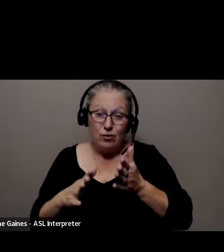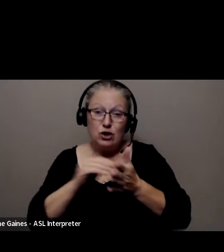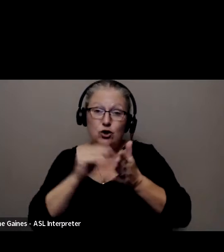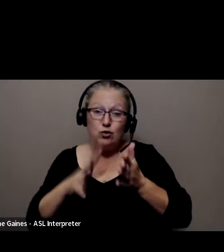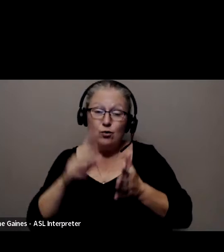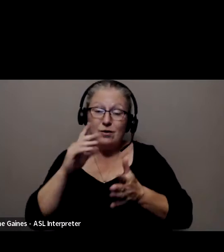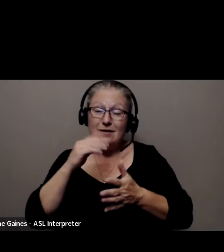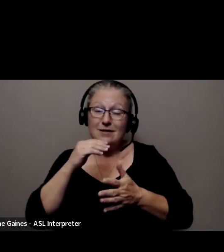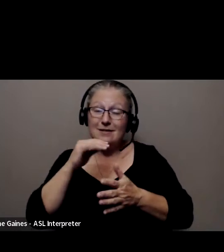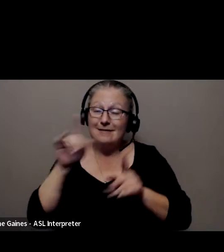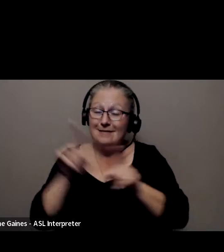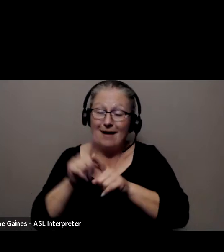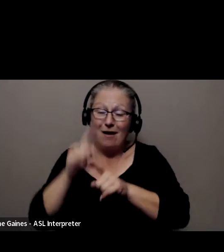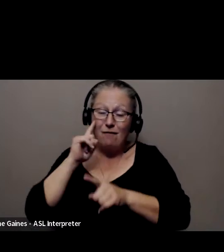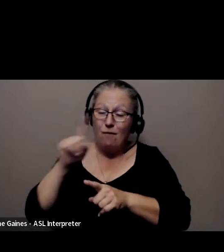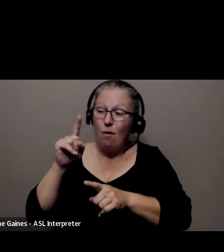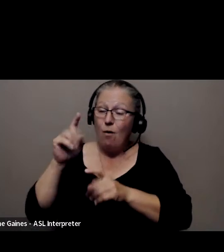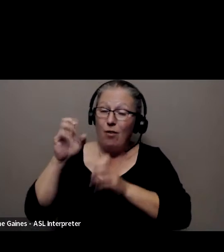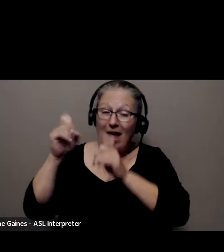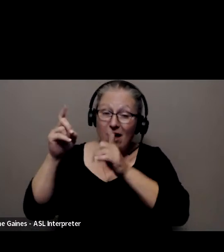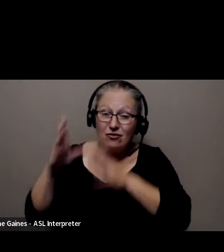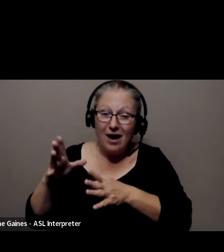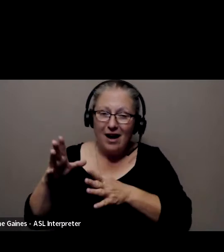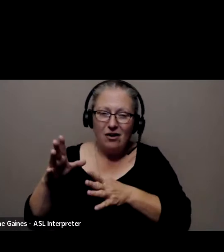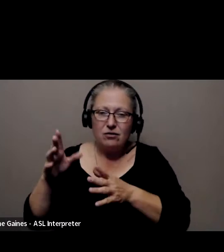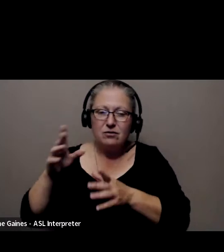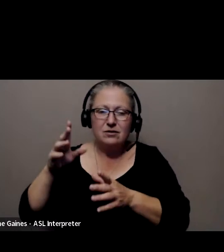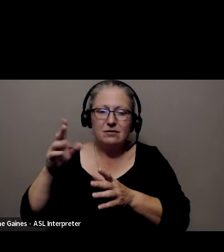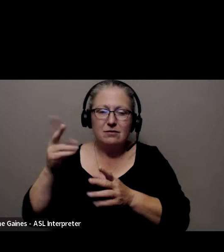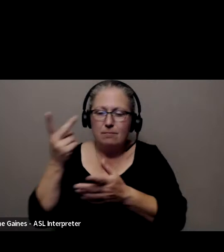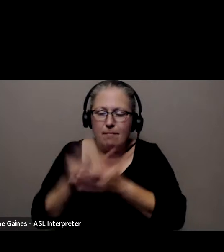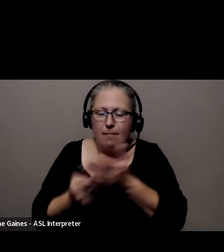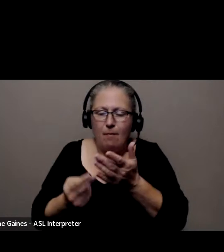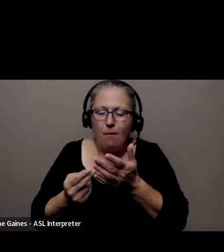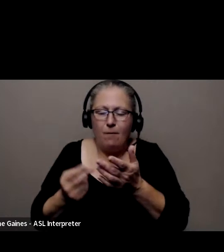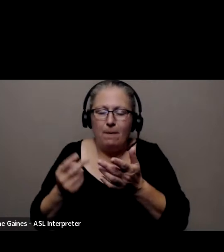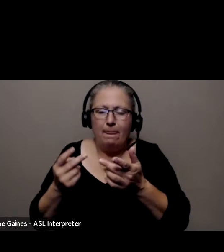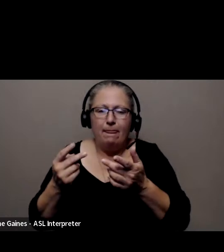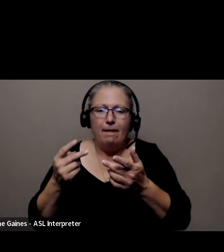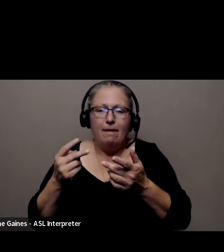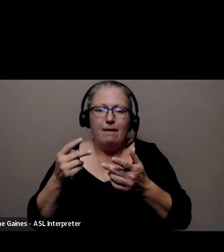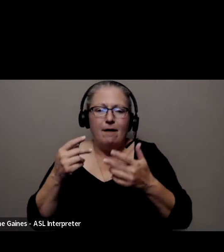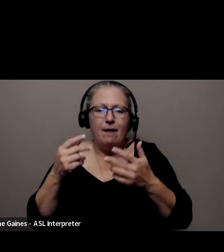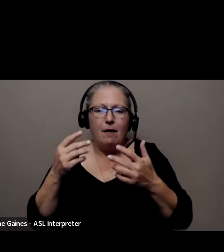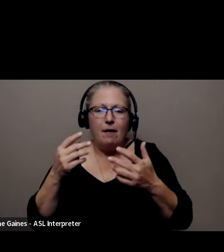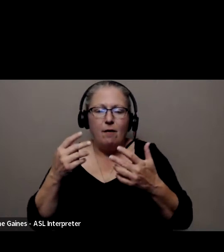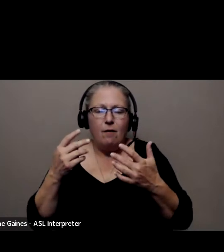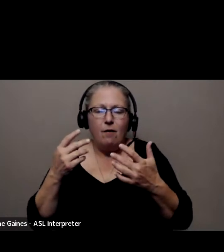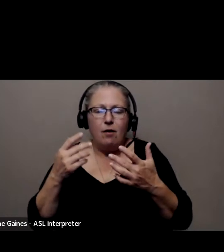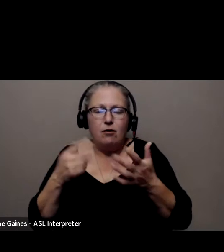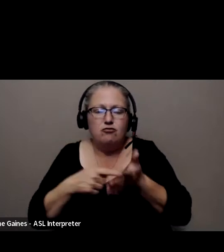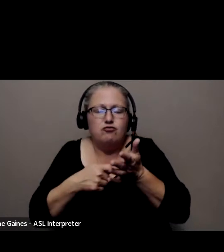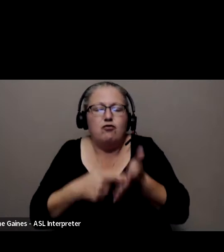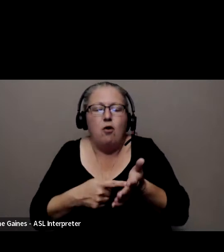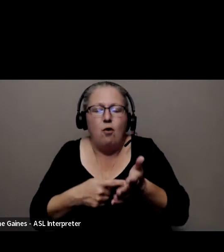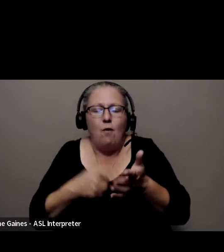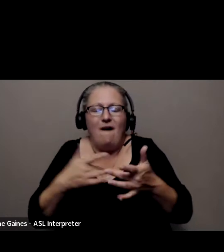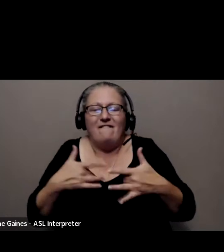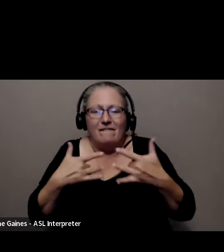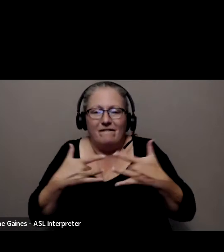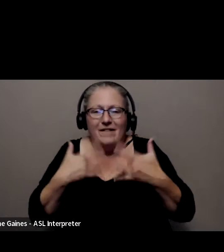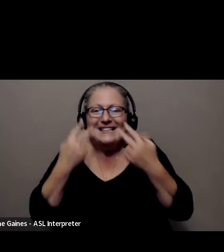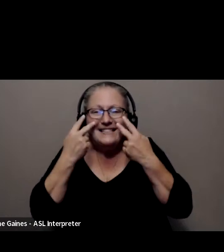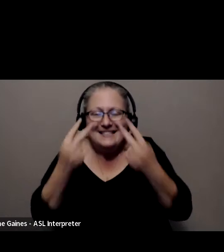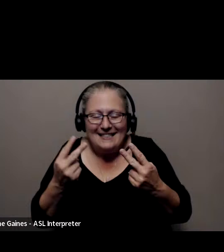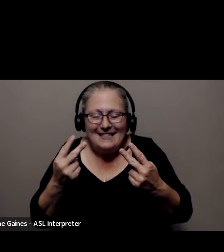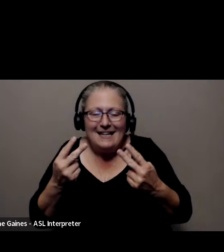have for educators, that students have for one another, it is tangible and palpable. You feel it and you see